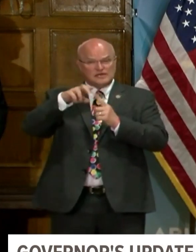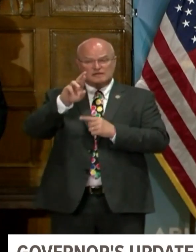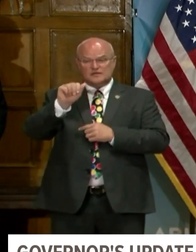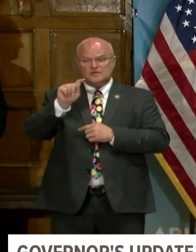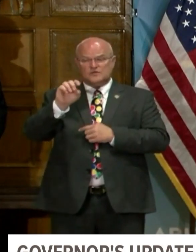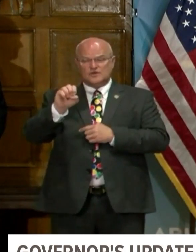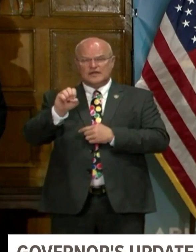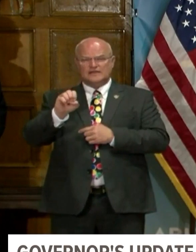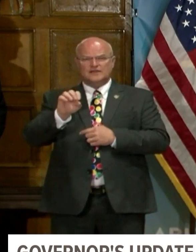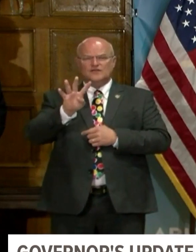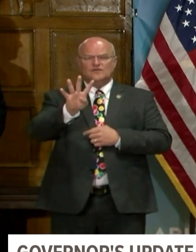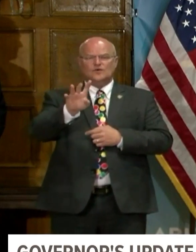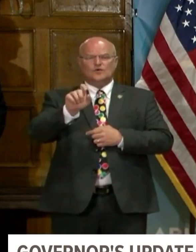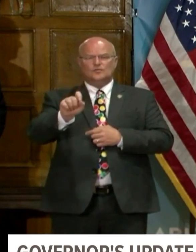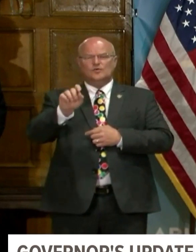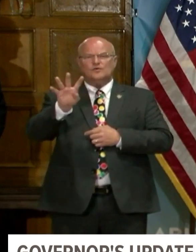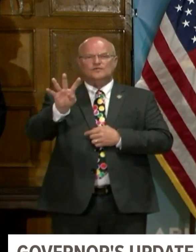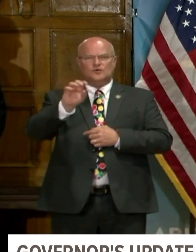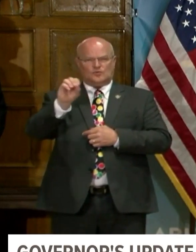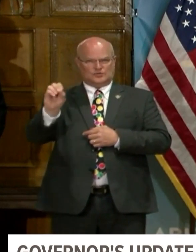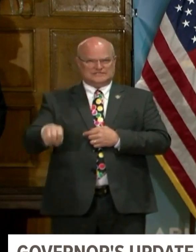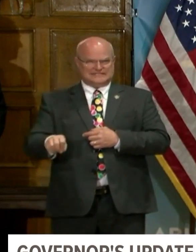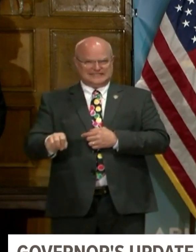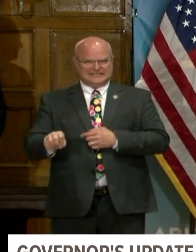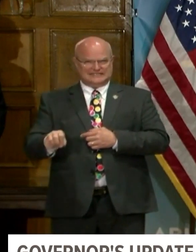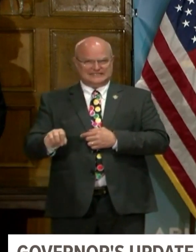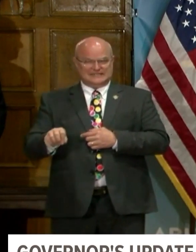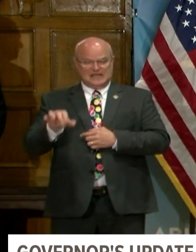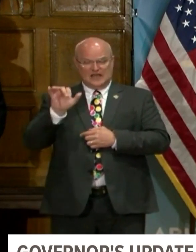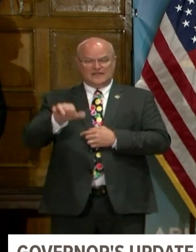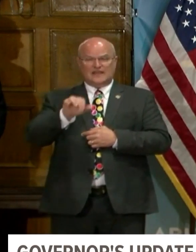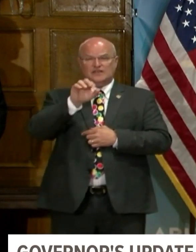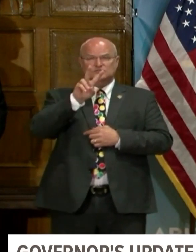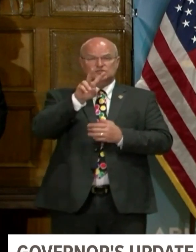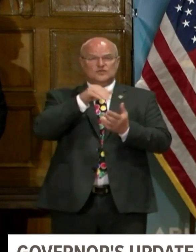of 4.4%. Of those